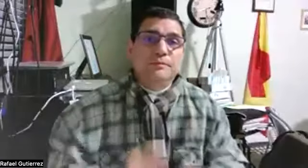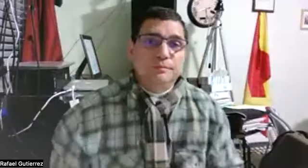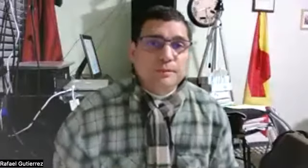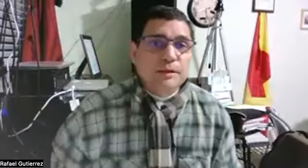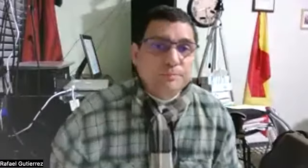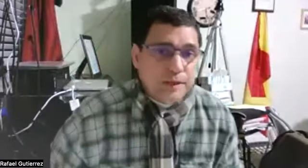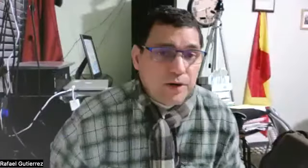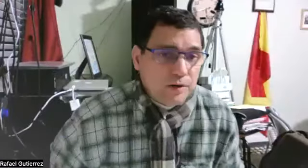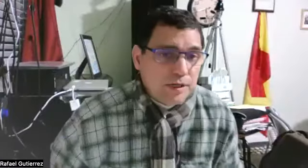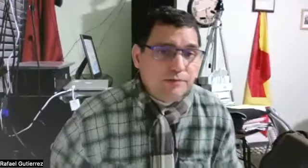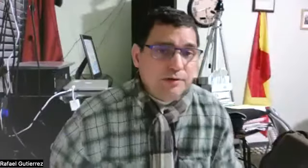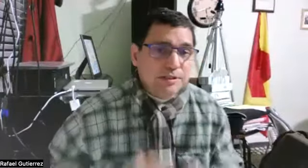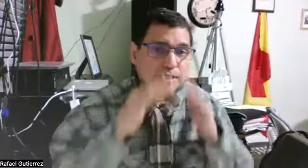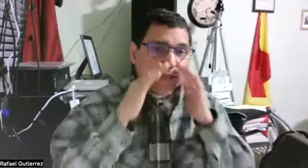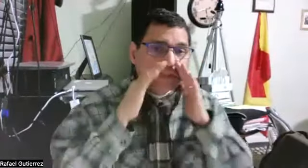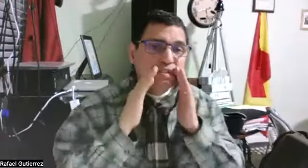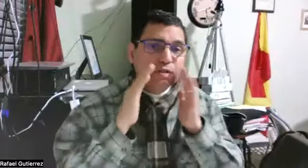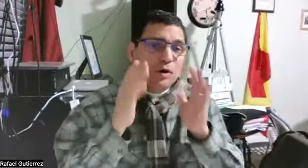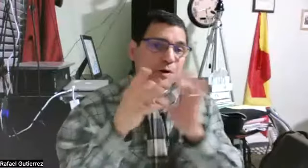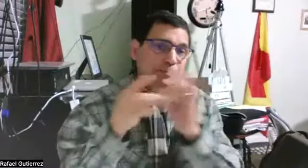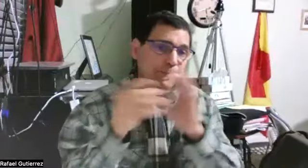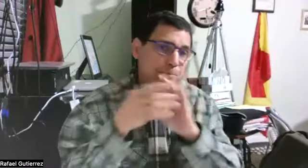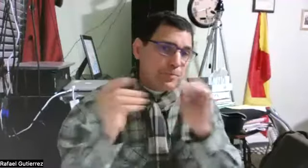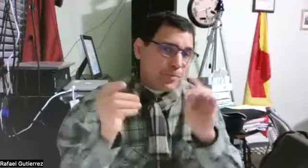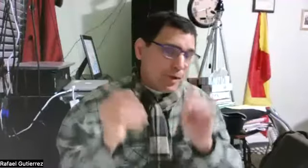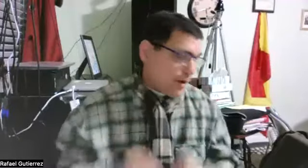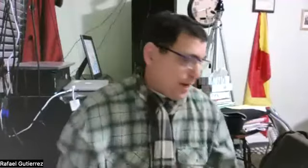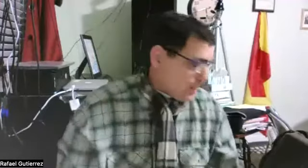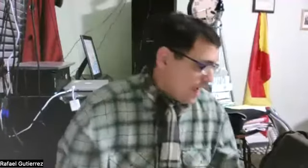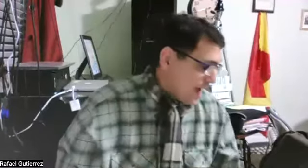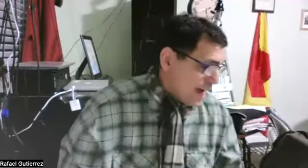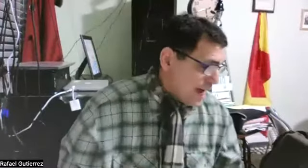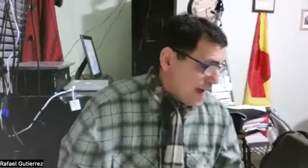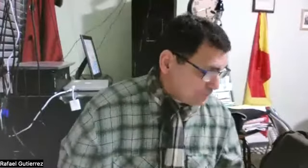girl. That girl, yeah, very sad story. Okay.